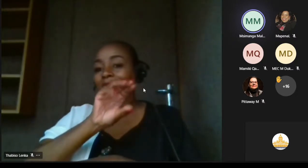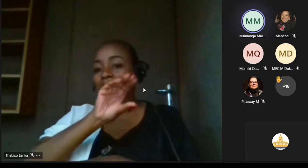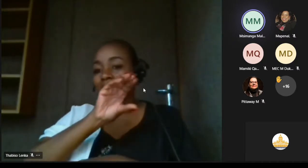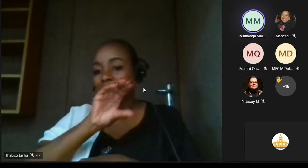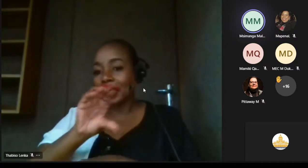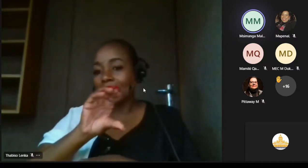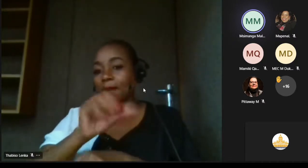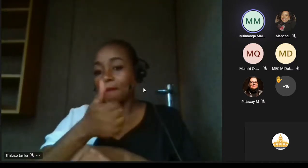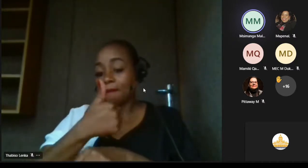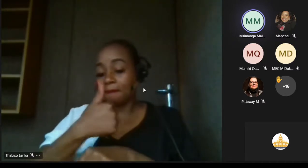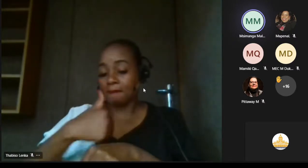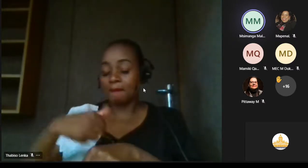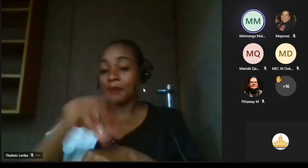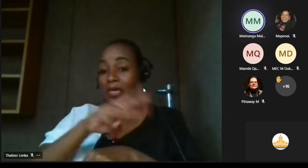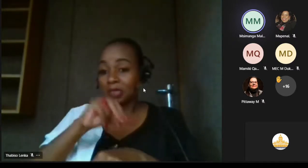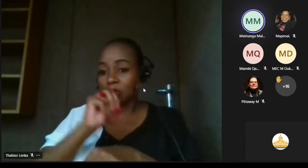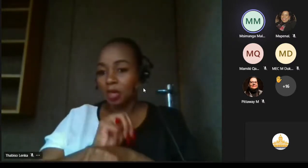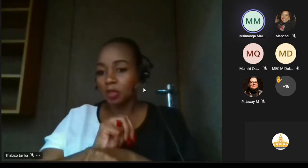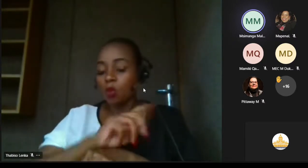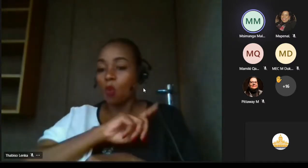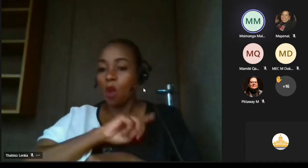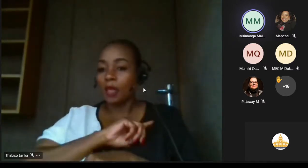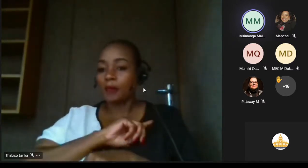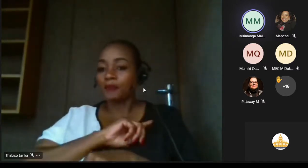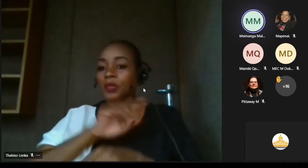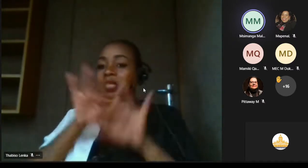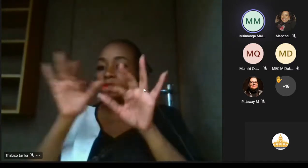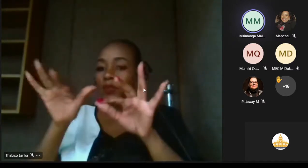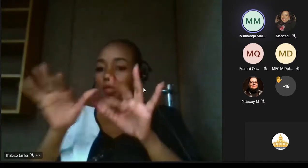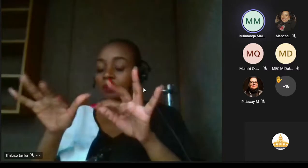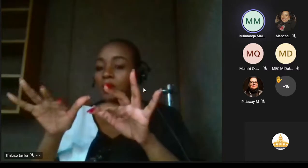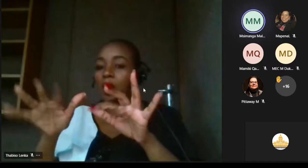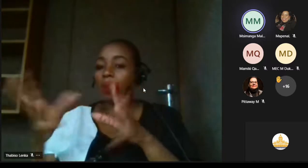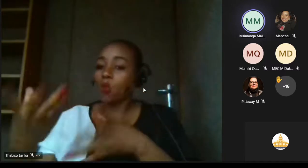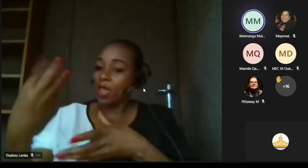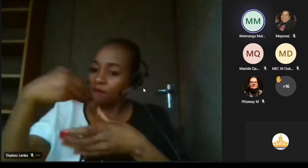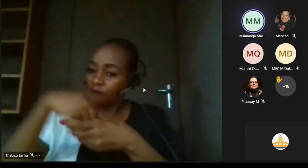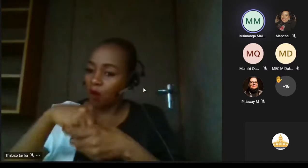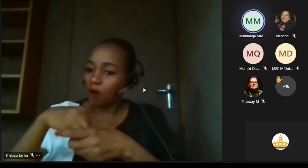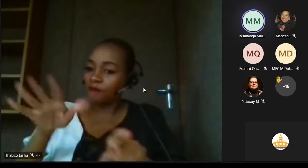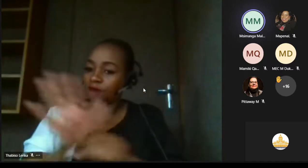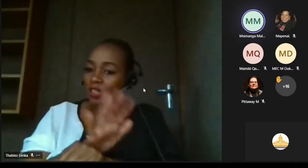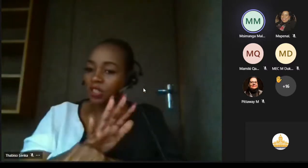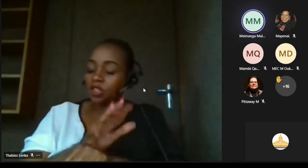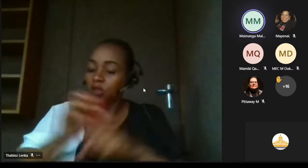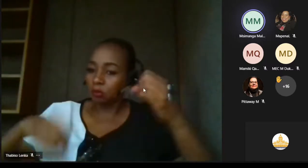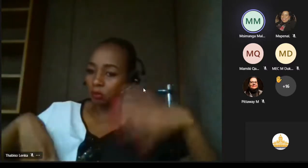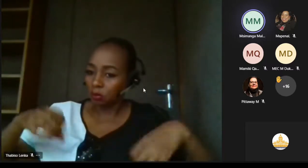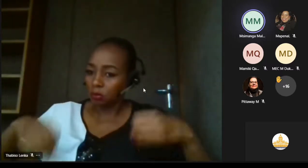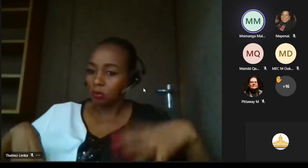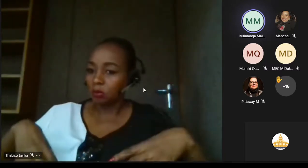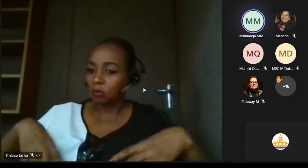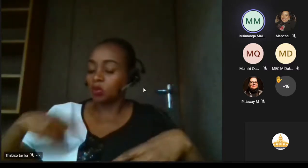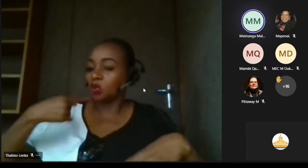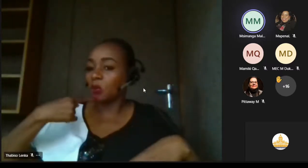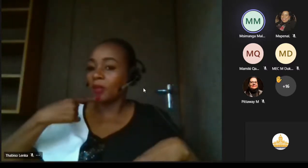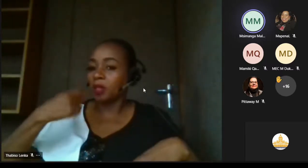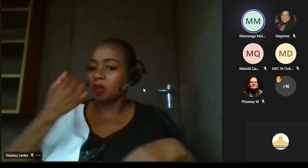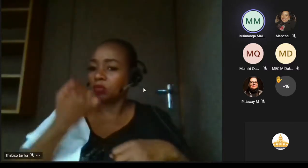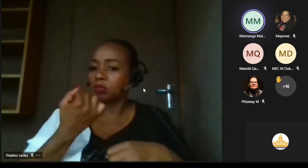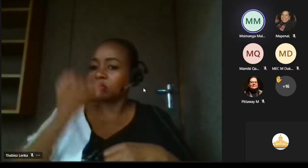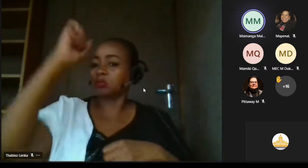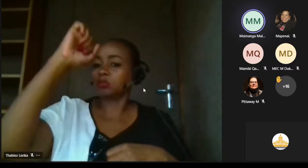khalmelana because wetabele ba province ke batho ba ile hore ba compromised, so they can't say anything le house nya ke ka